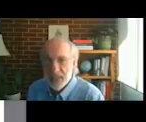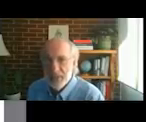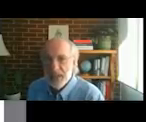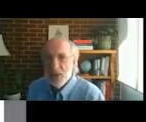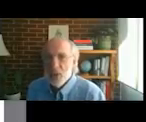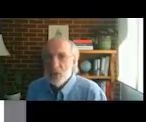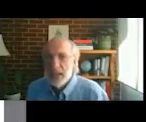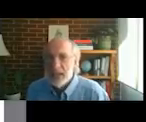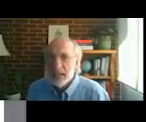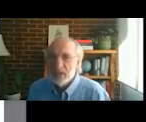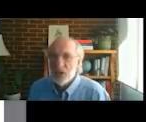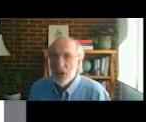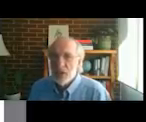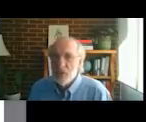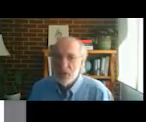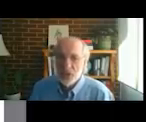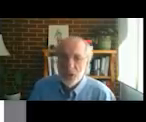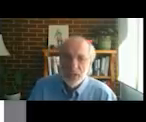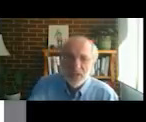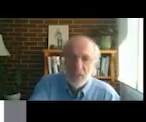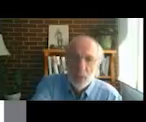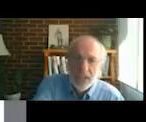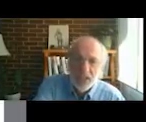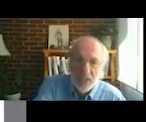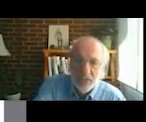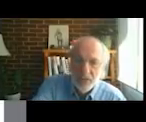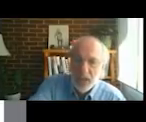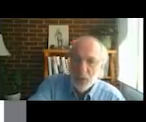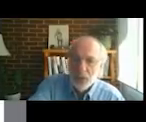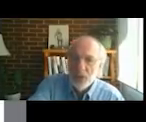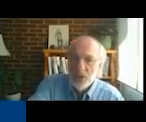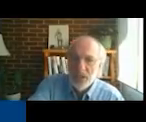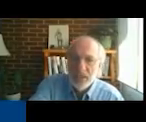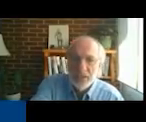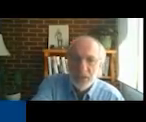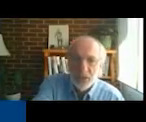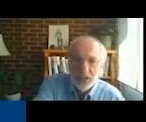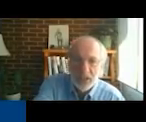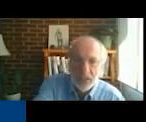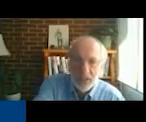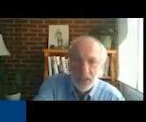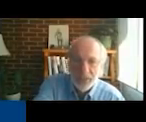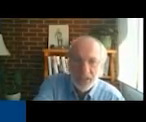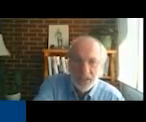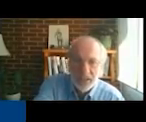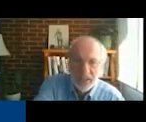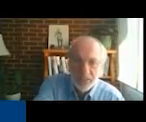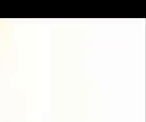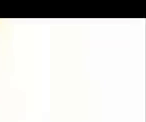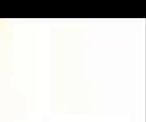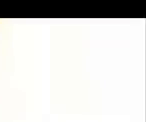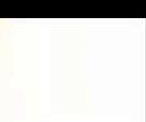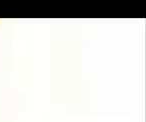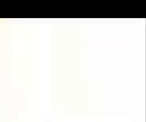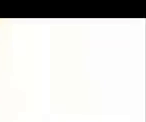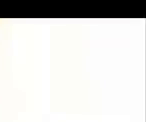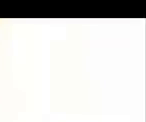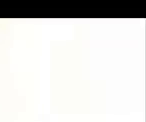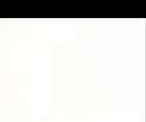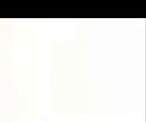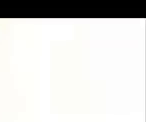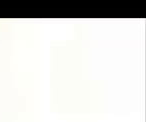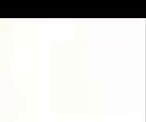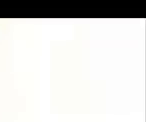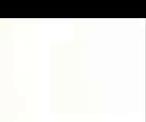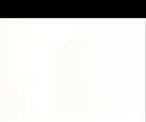signs that Tanya will show us some ways of reducing the difficulty of these signs. As we just said,